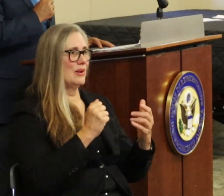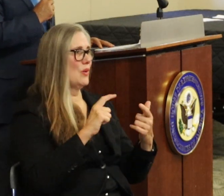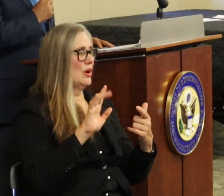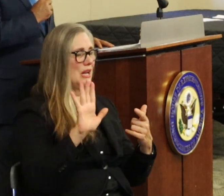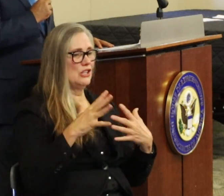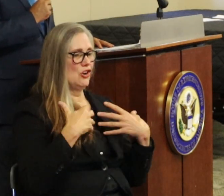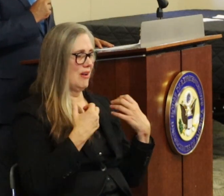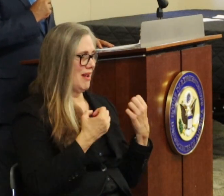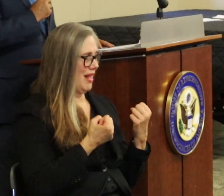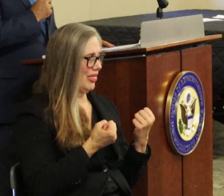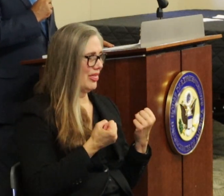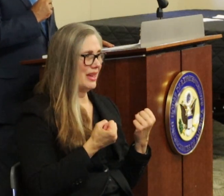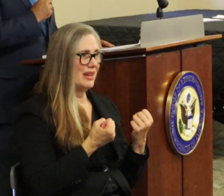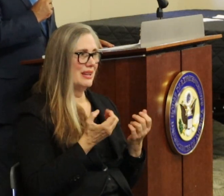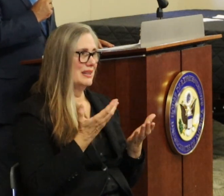she